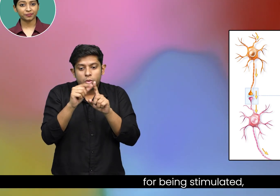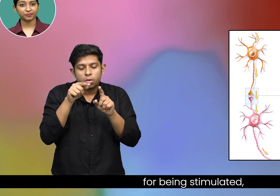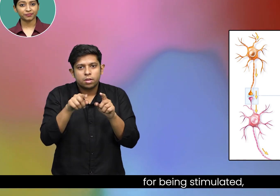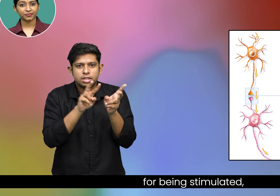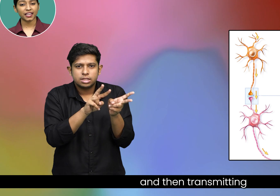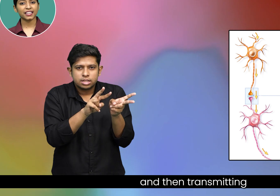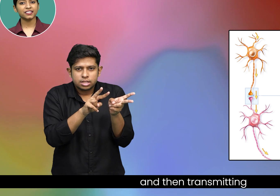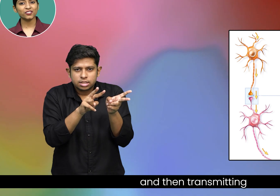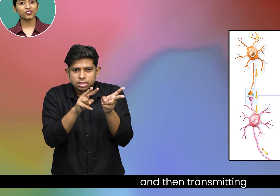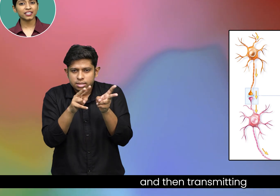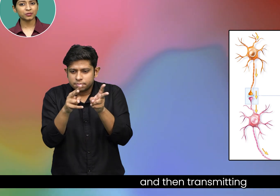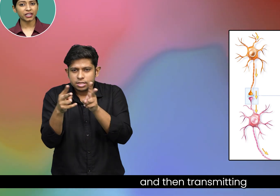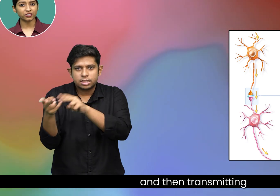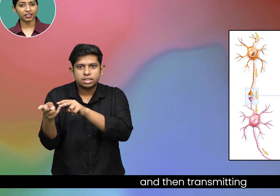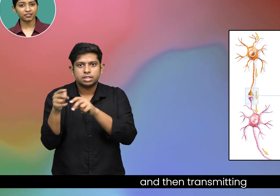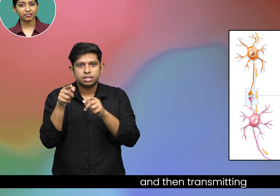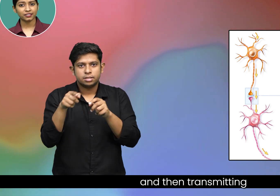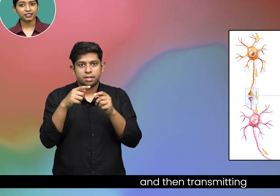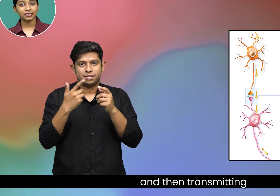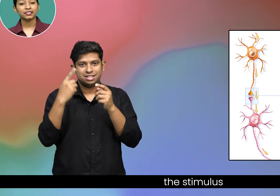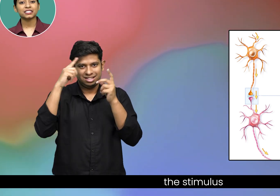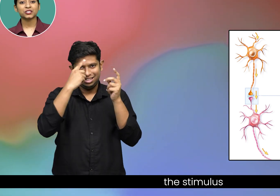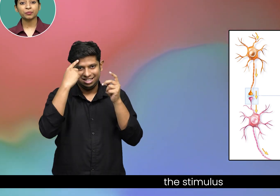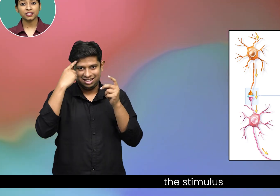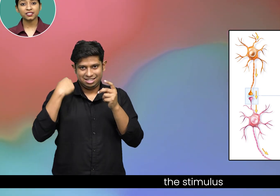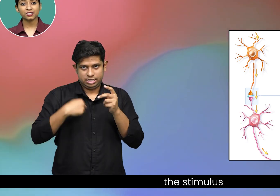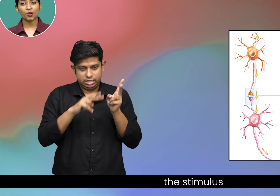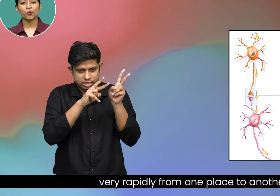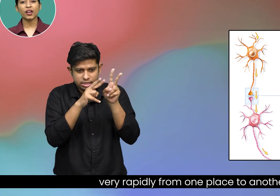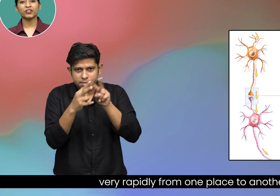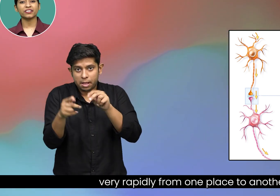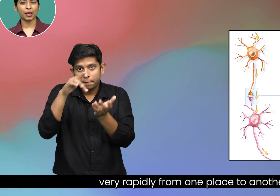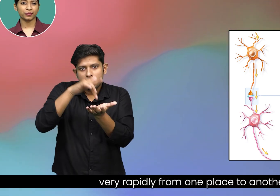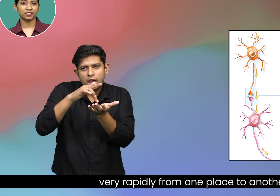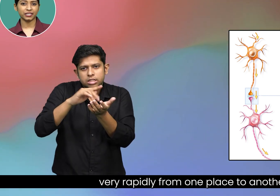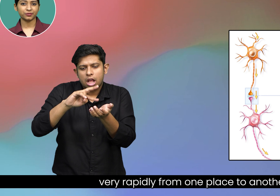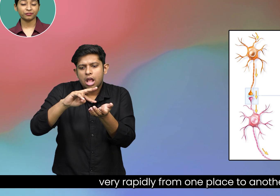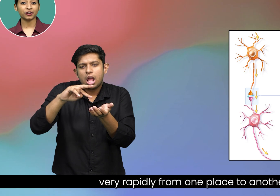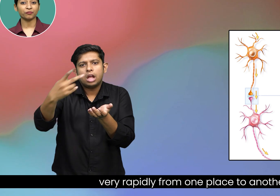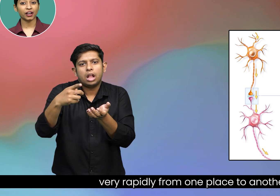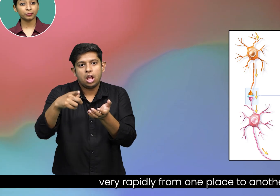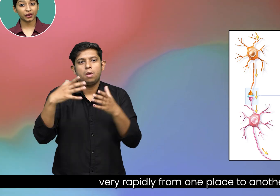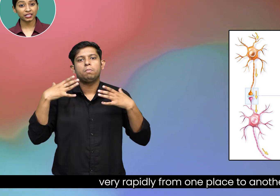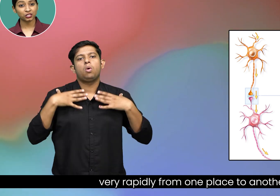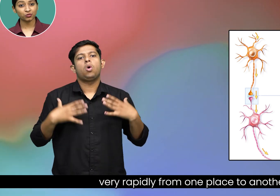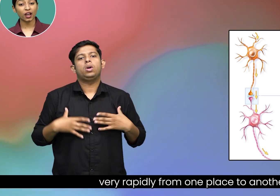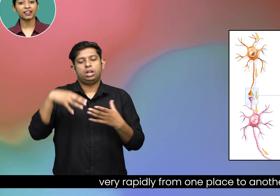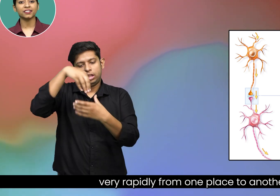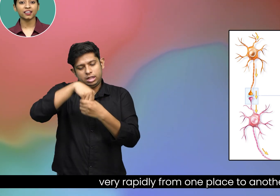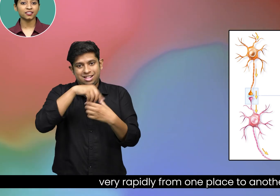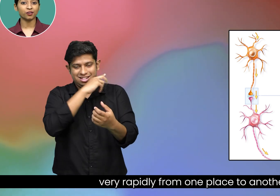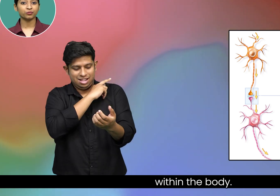stimulated and then transmitting the stimulus very rapidly from one place